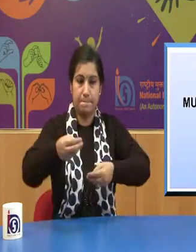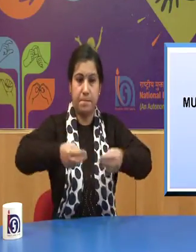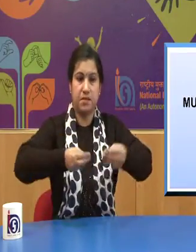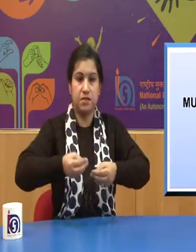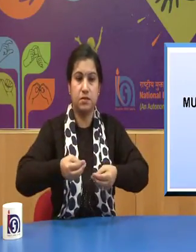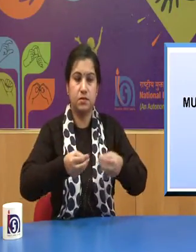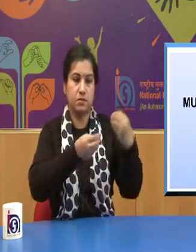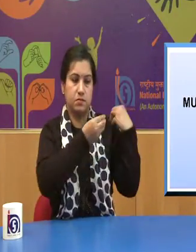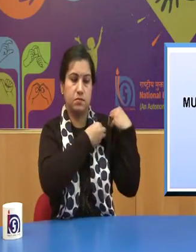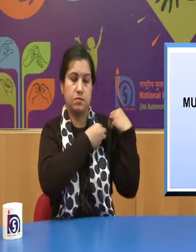traders.